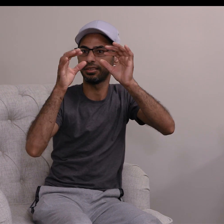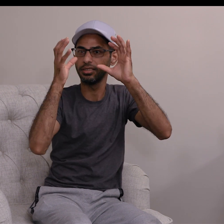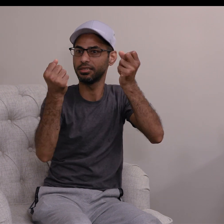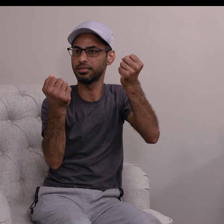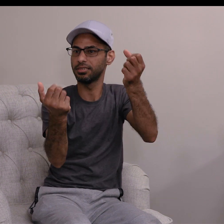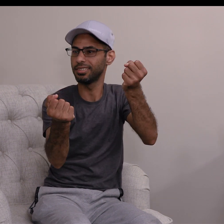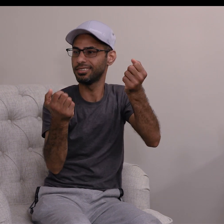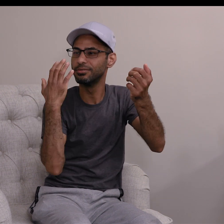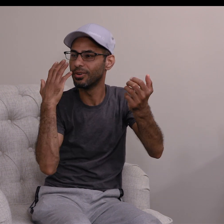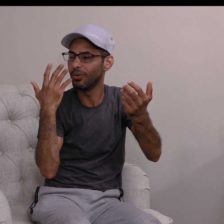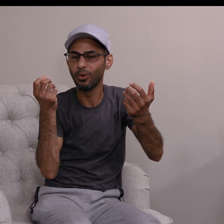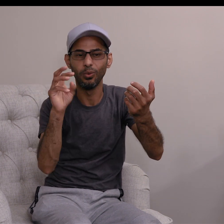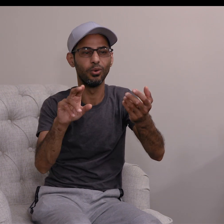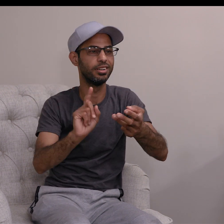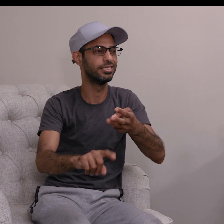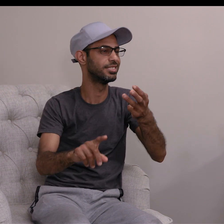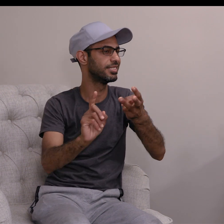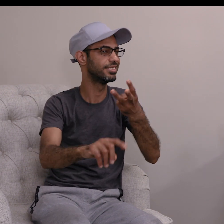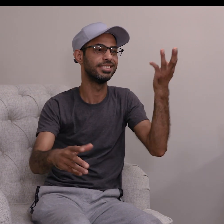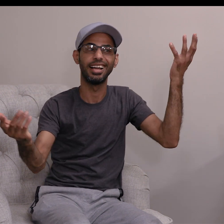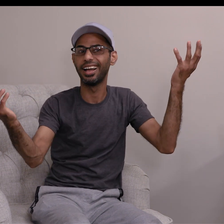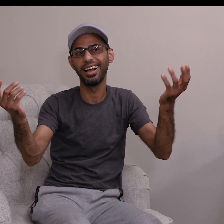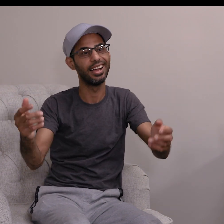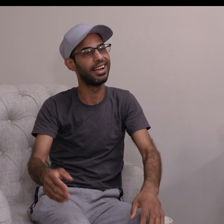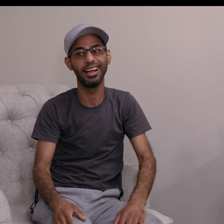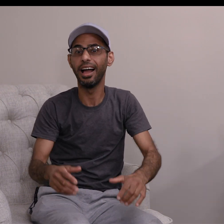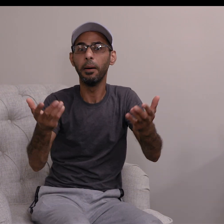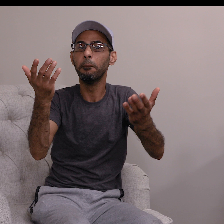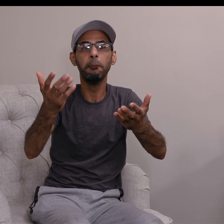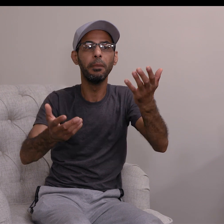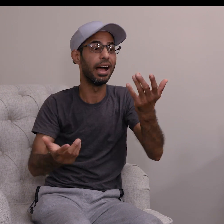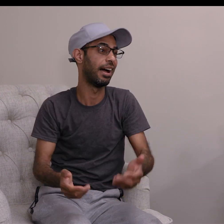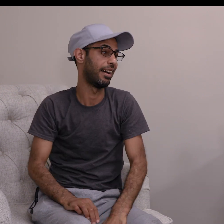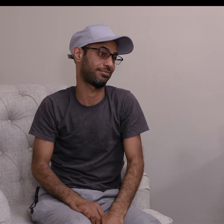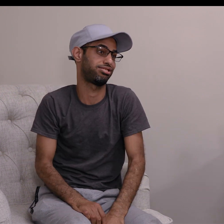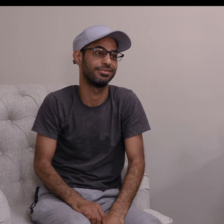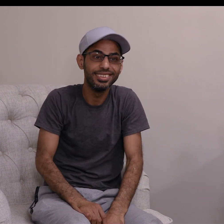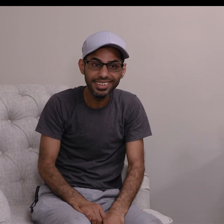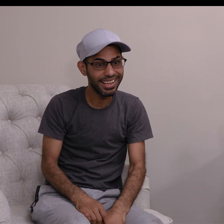glasses where you can just put on and see an interpreter sign, I don't even know, maybe,